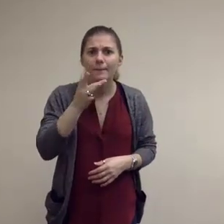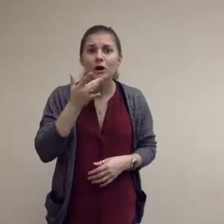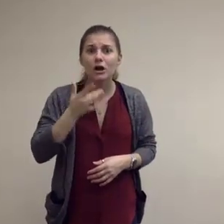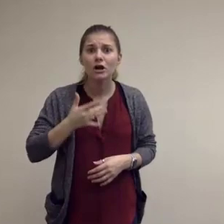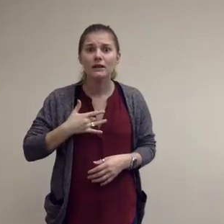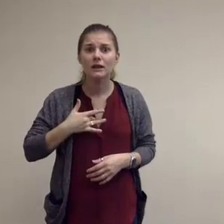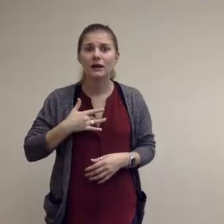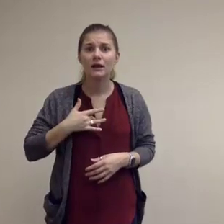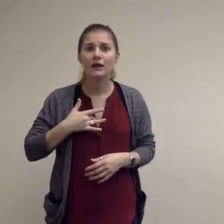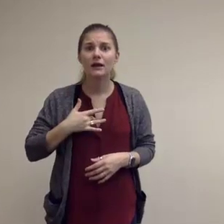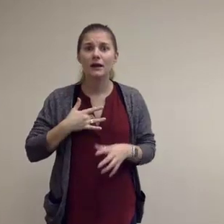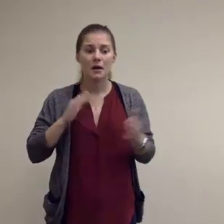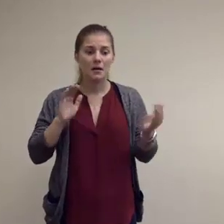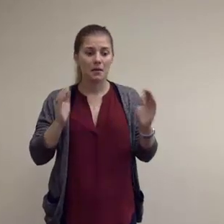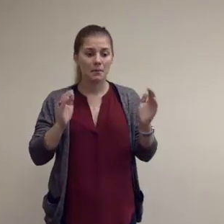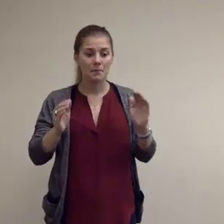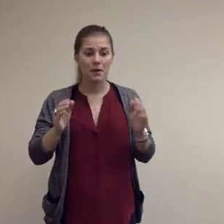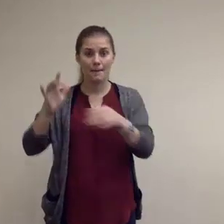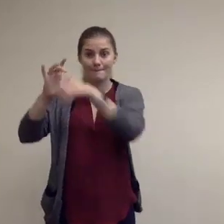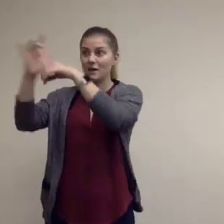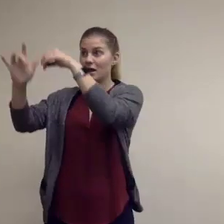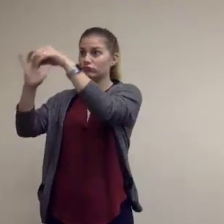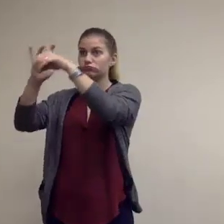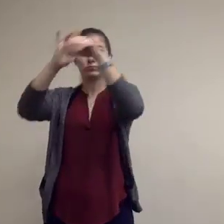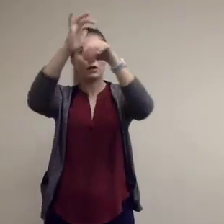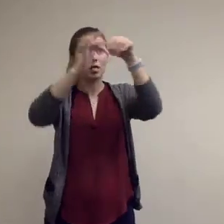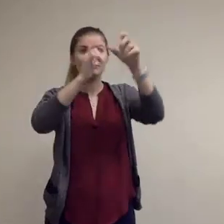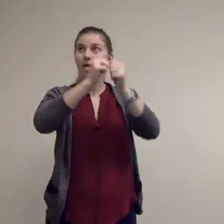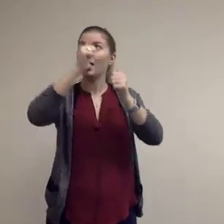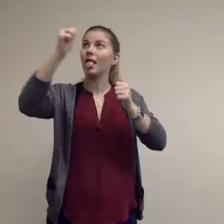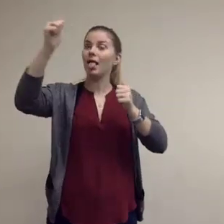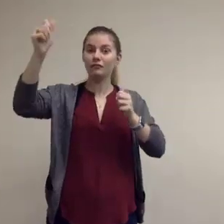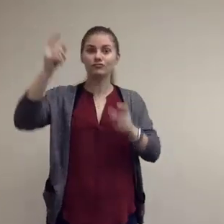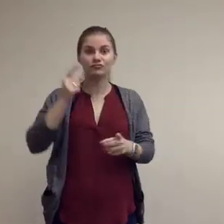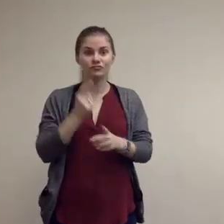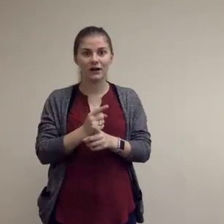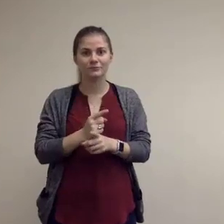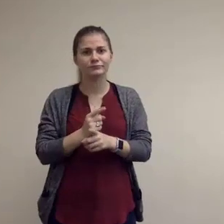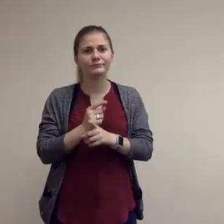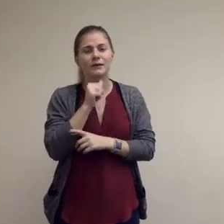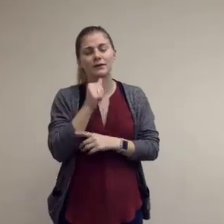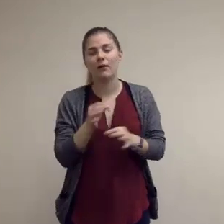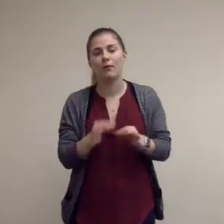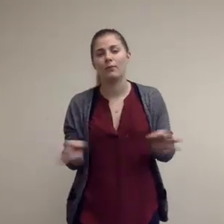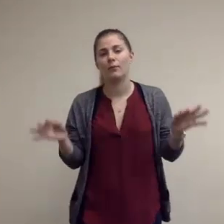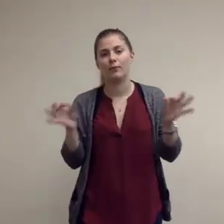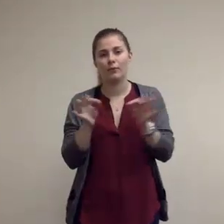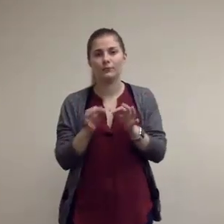strange. Okay, I mean, it's fun to talk about, but I wouldn't put a whole lot of stock into it. I don't think I planned my whole life